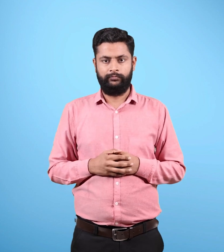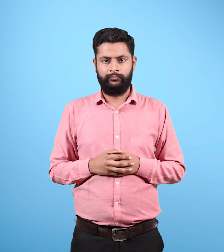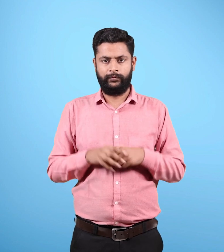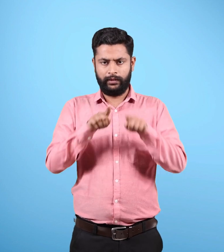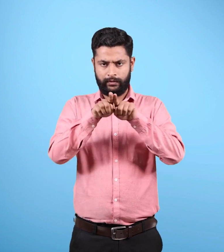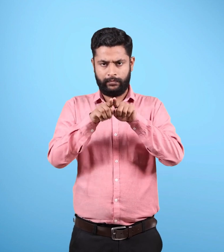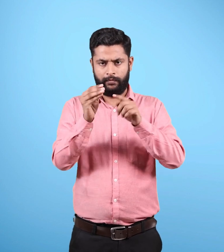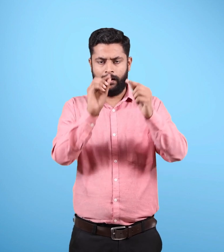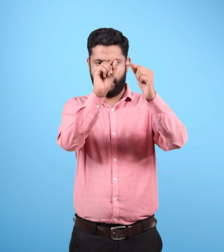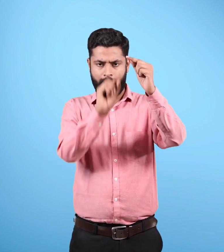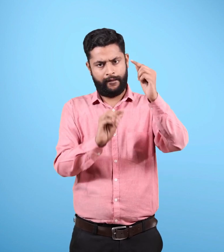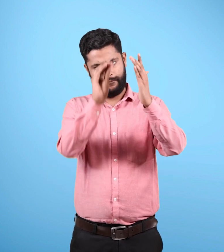1.3.